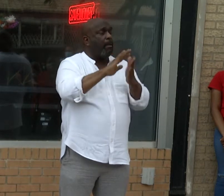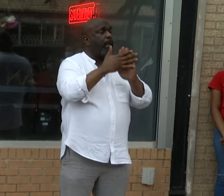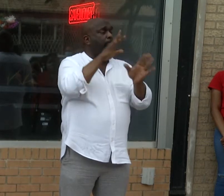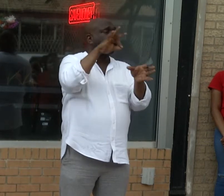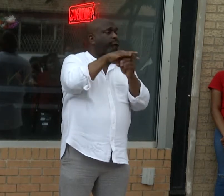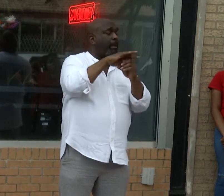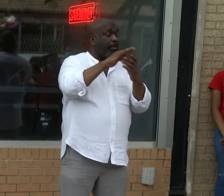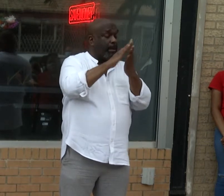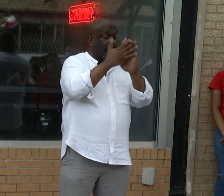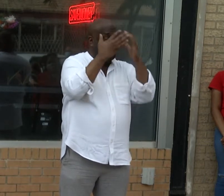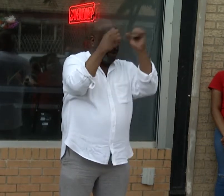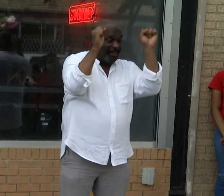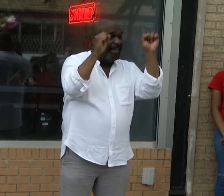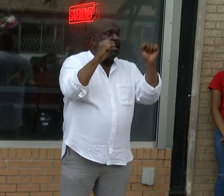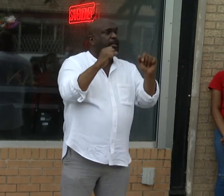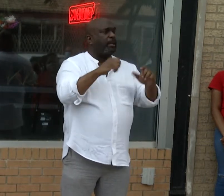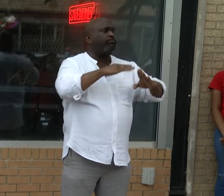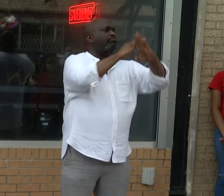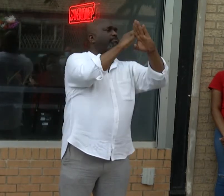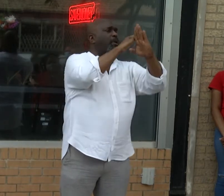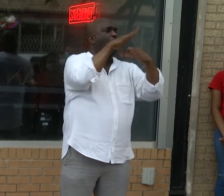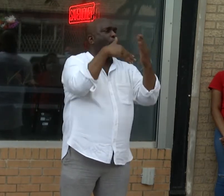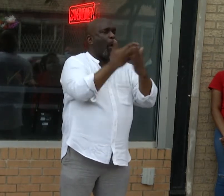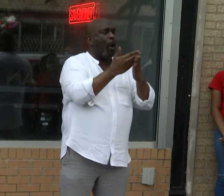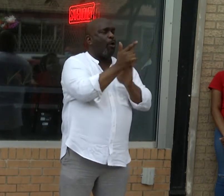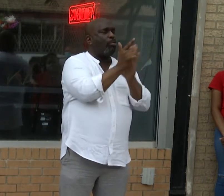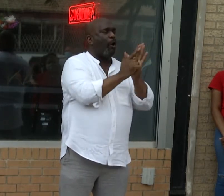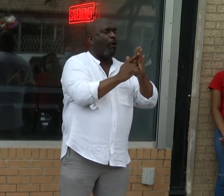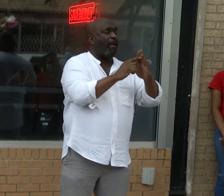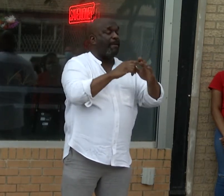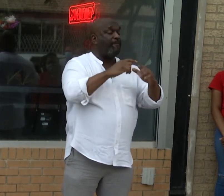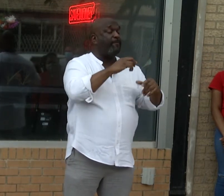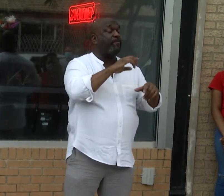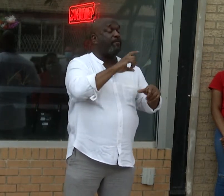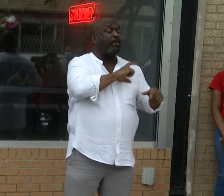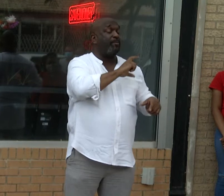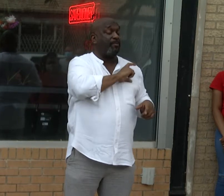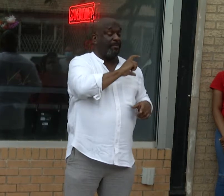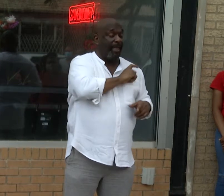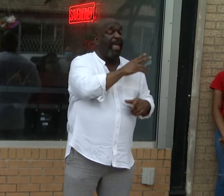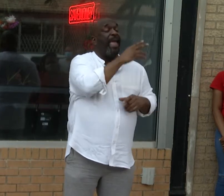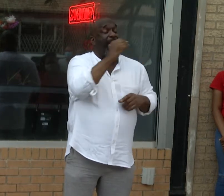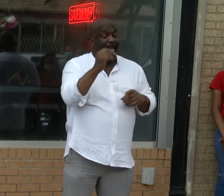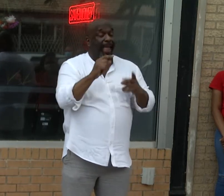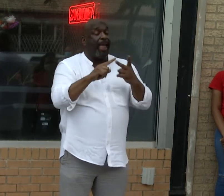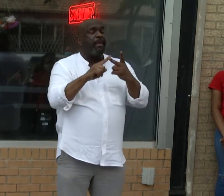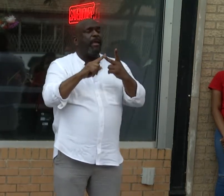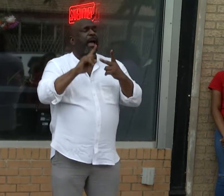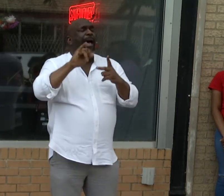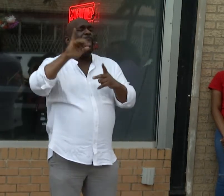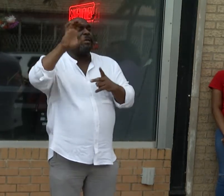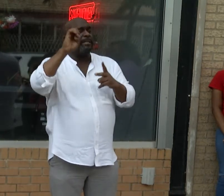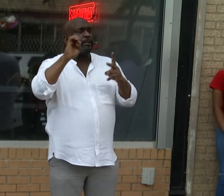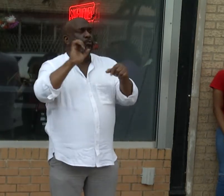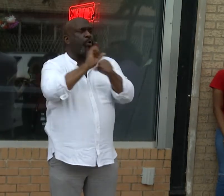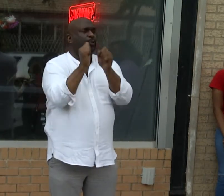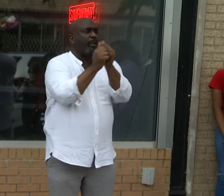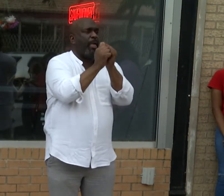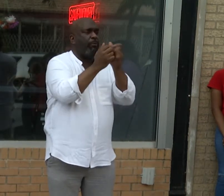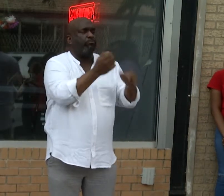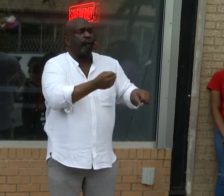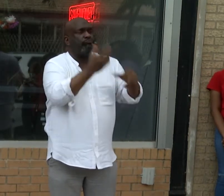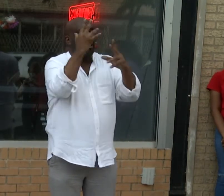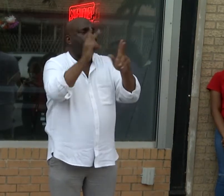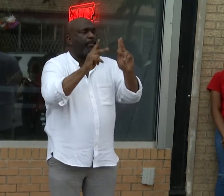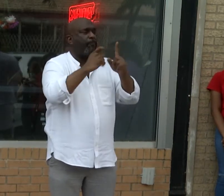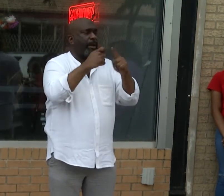all interaction between law enforcement and federal immigration ICE agents. When she was confronted with